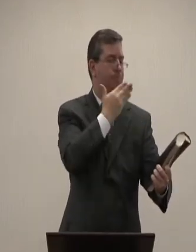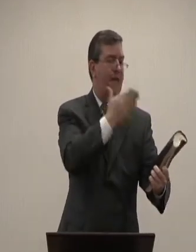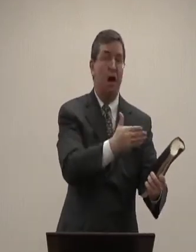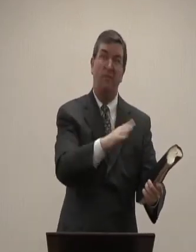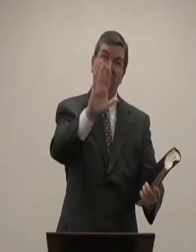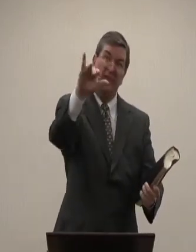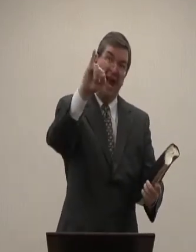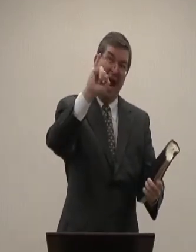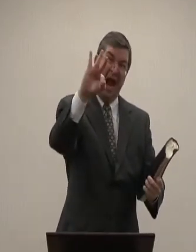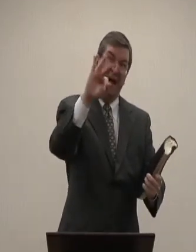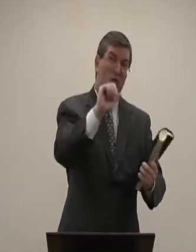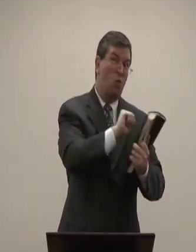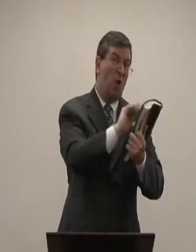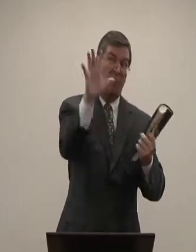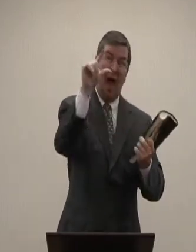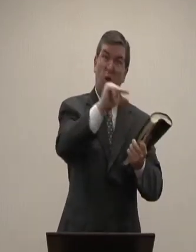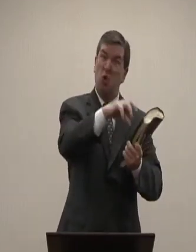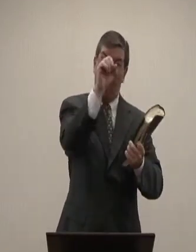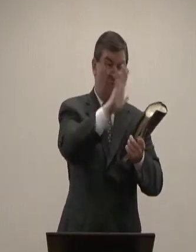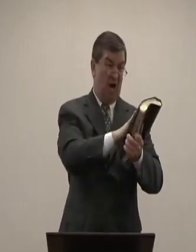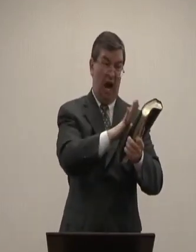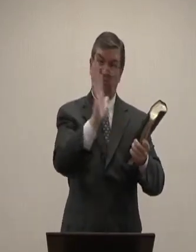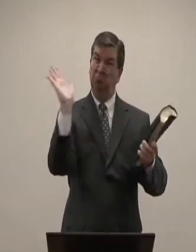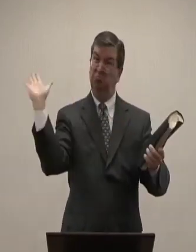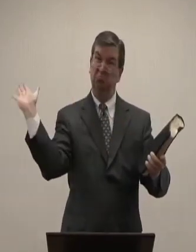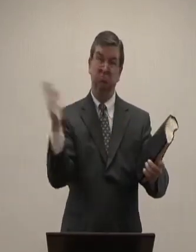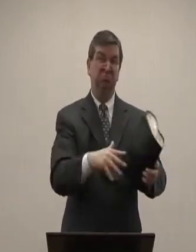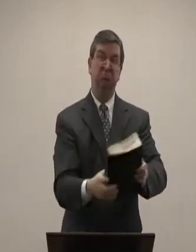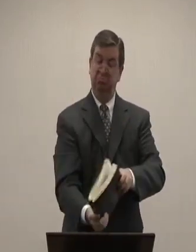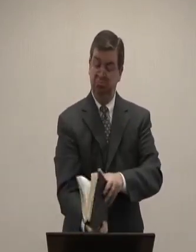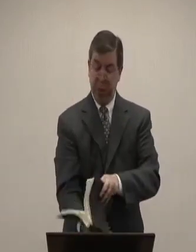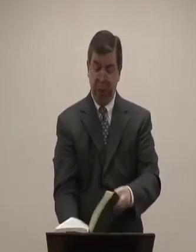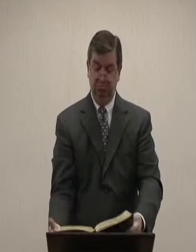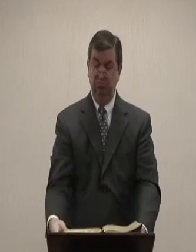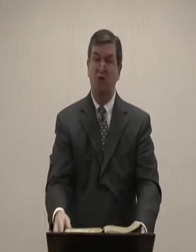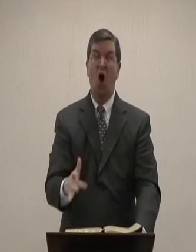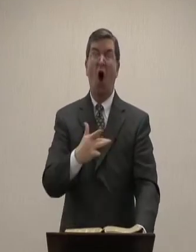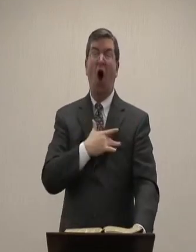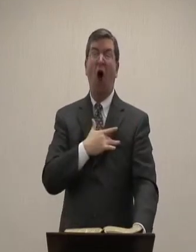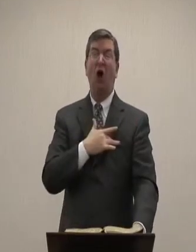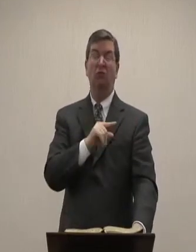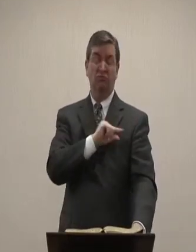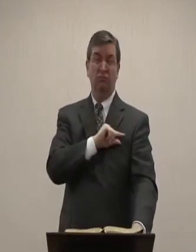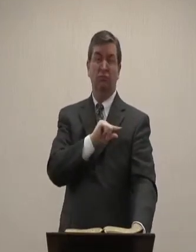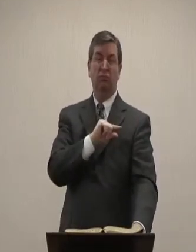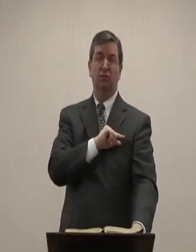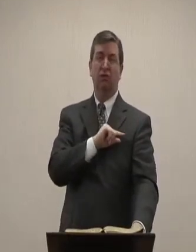Word of God. And it will convict you in your heart. Without the Word of God, there is no conviction.